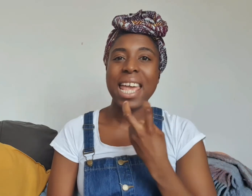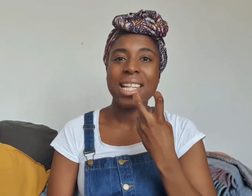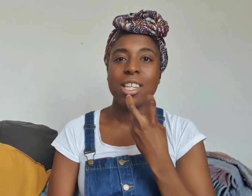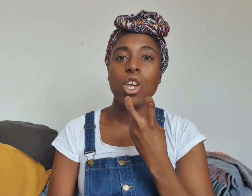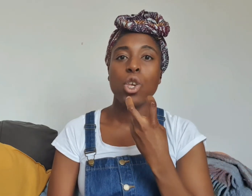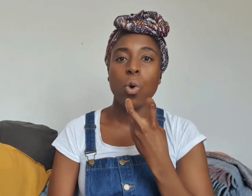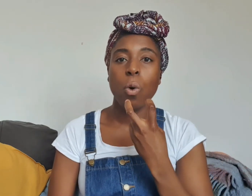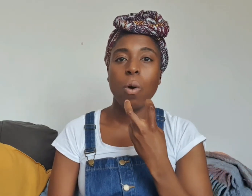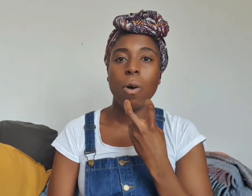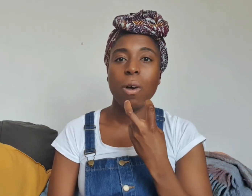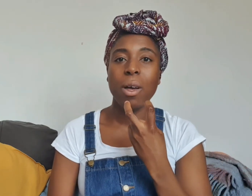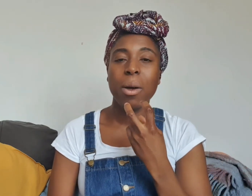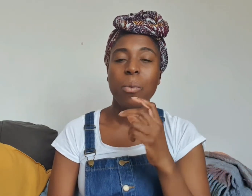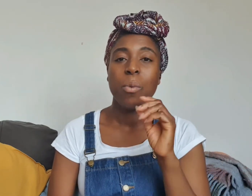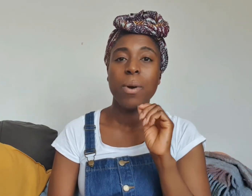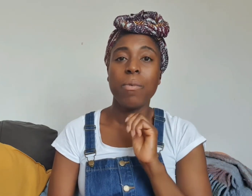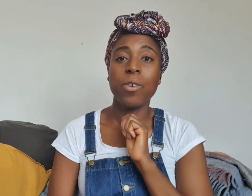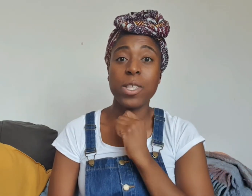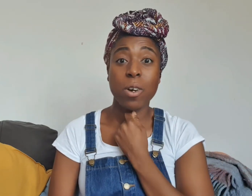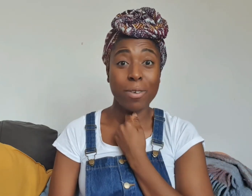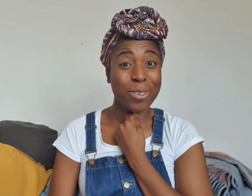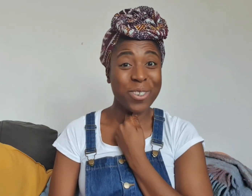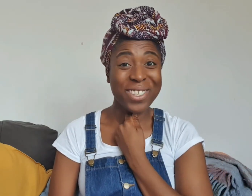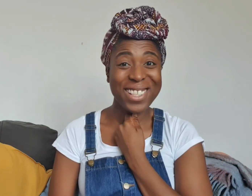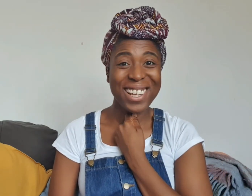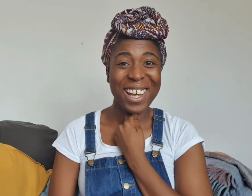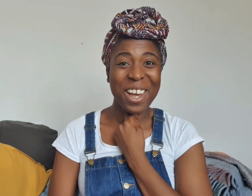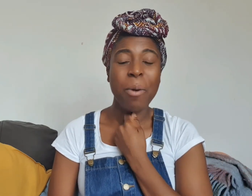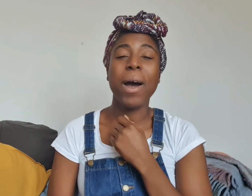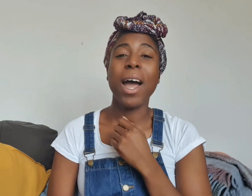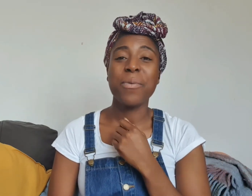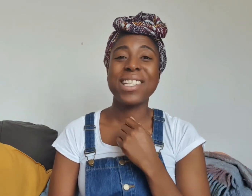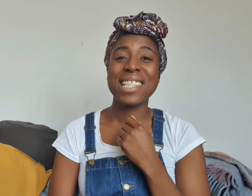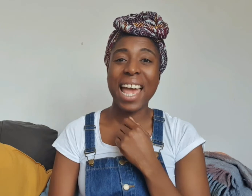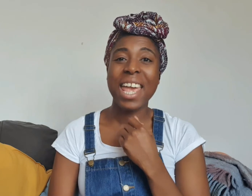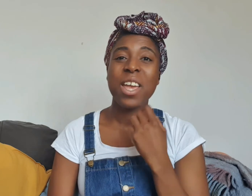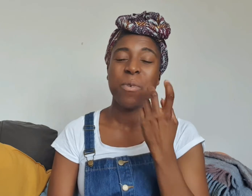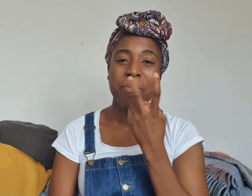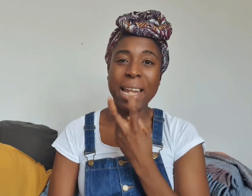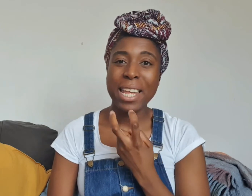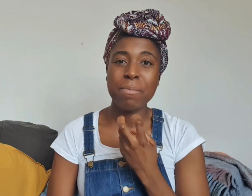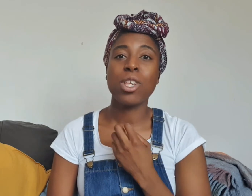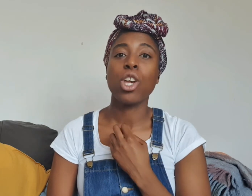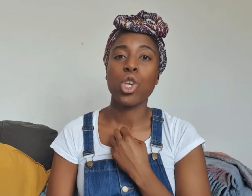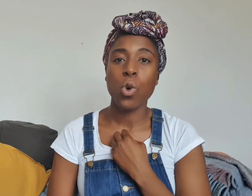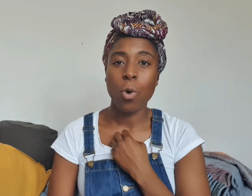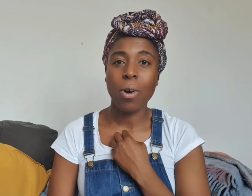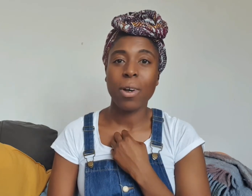it York. Voice off, of course, but I would say with my lips York.